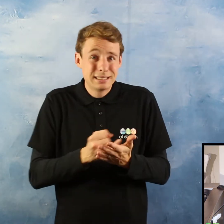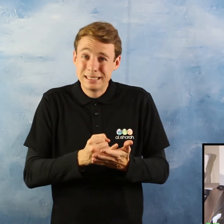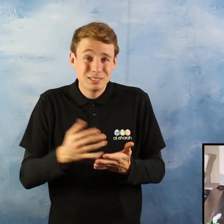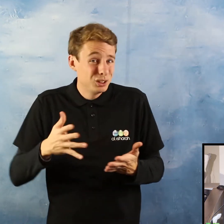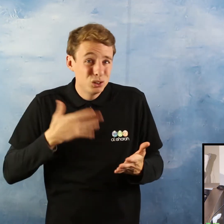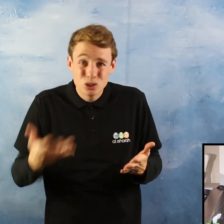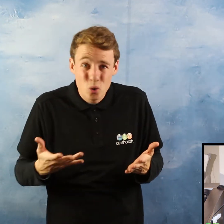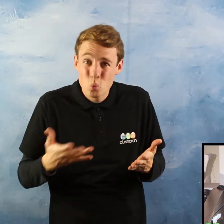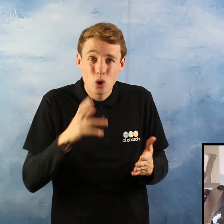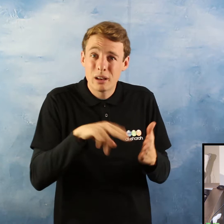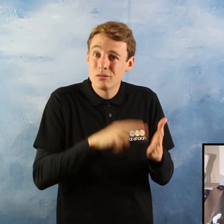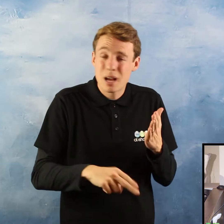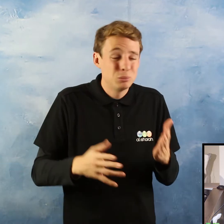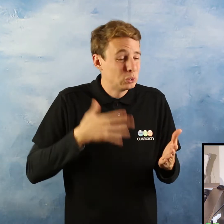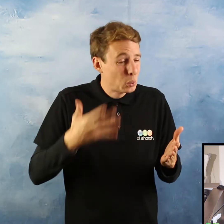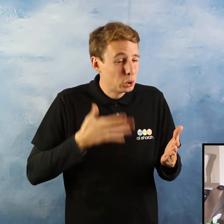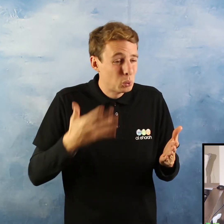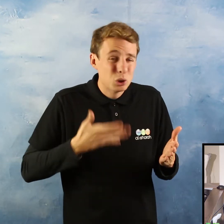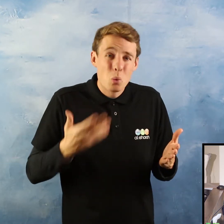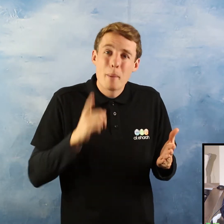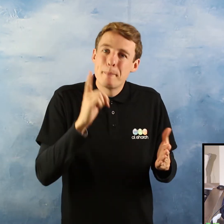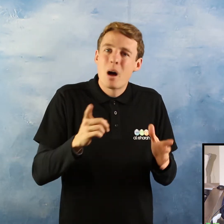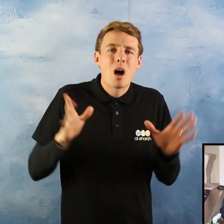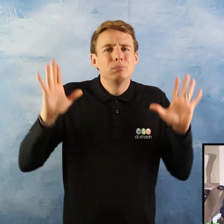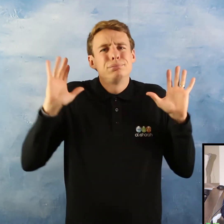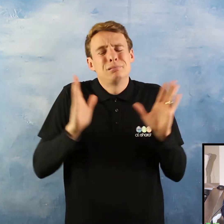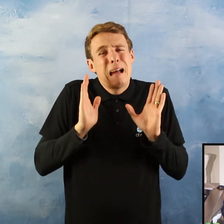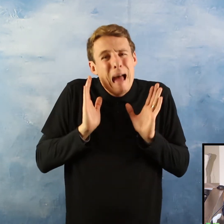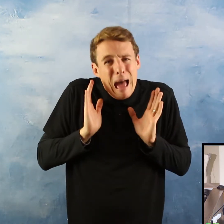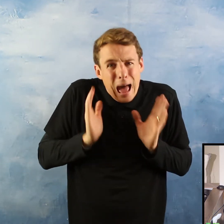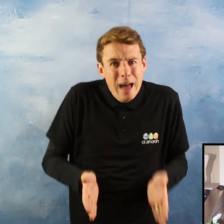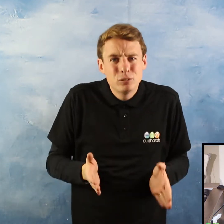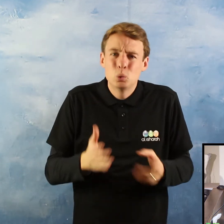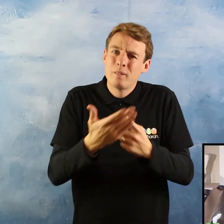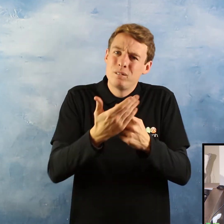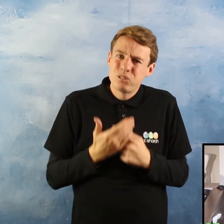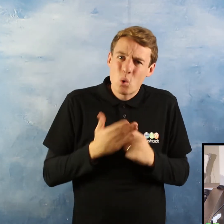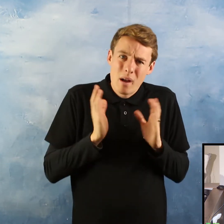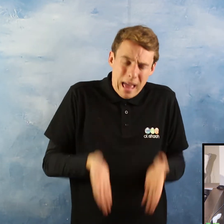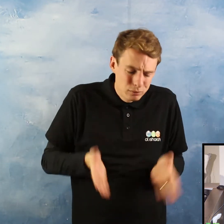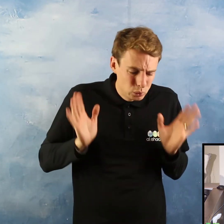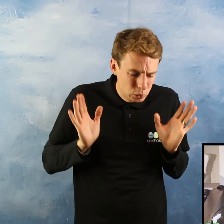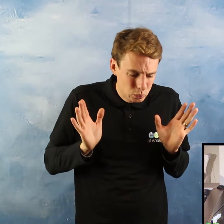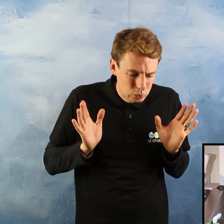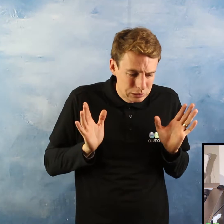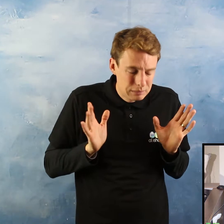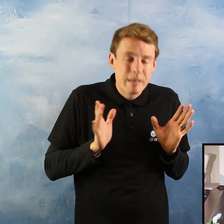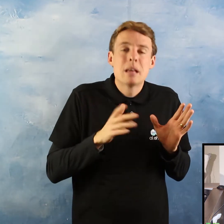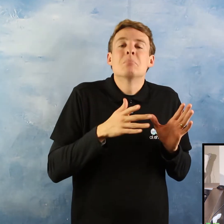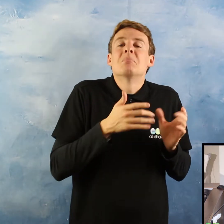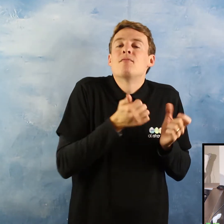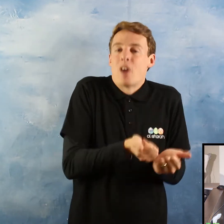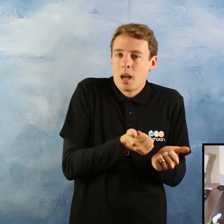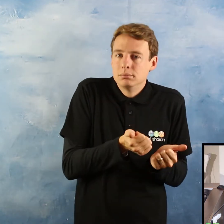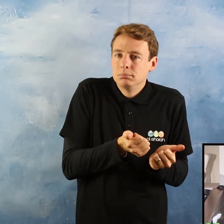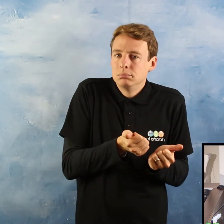to transgress, then he will incur no sin if that situation comes. But however, as soon as